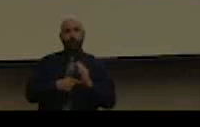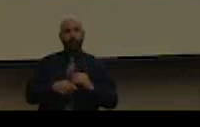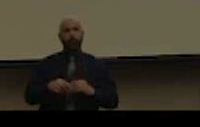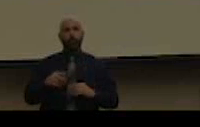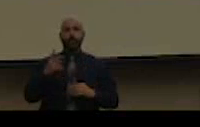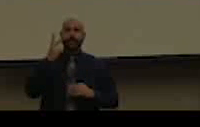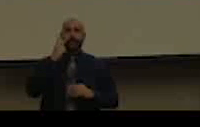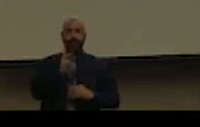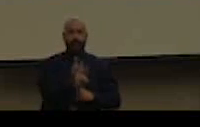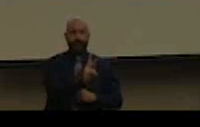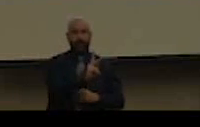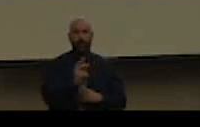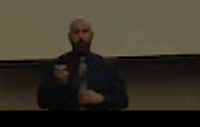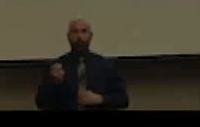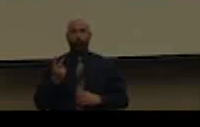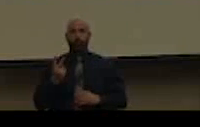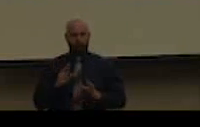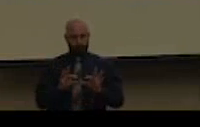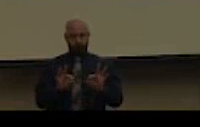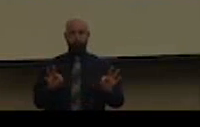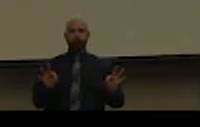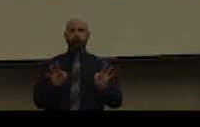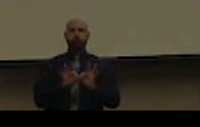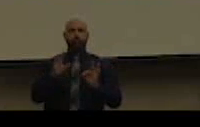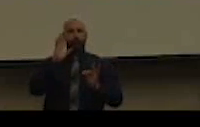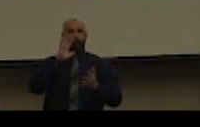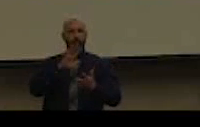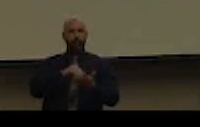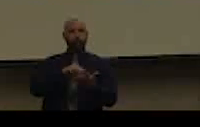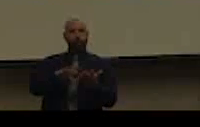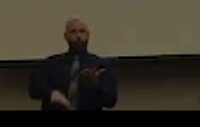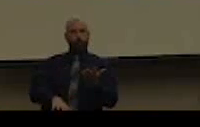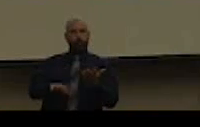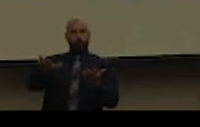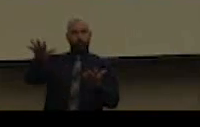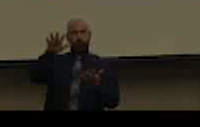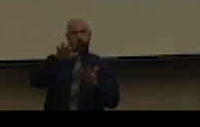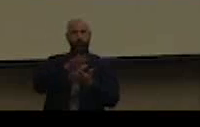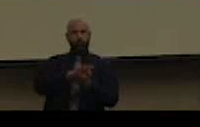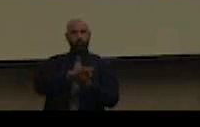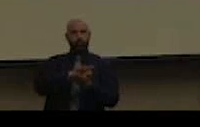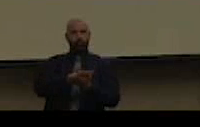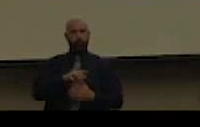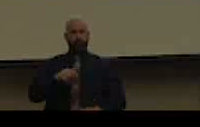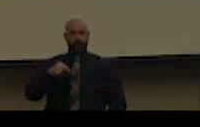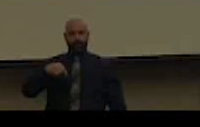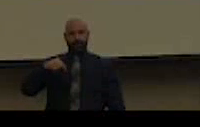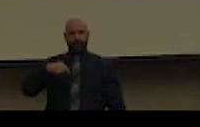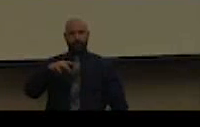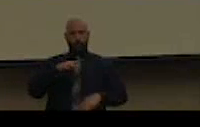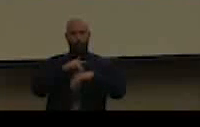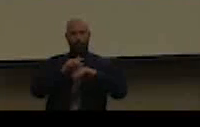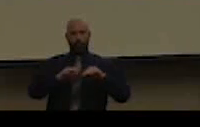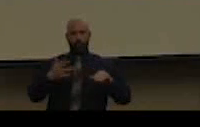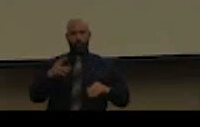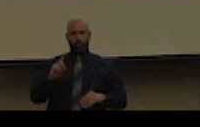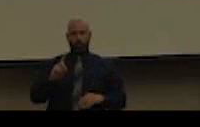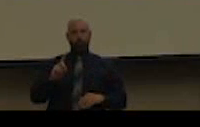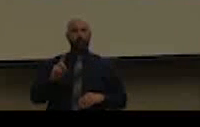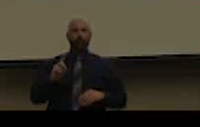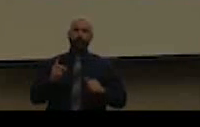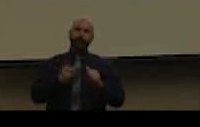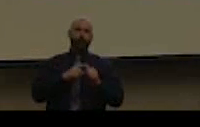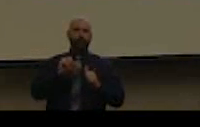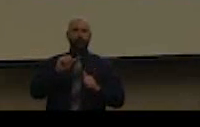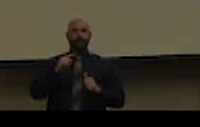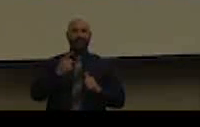for our school-aged children, this is just the first step of that. This is where the foundation of the building is being built. This is where all